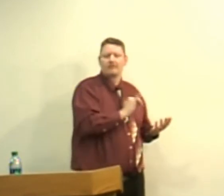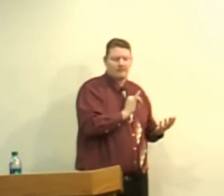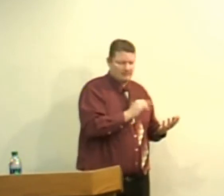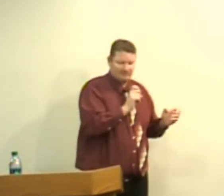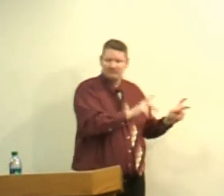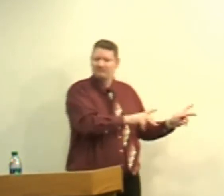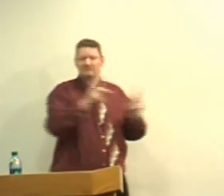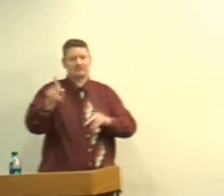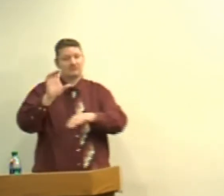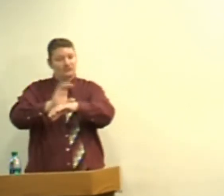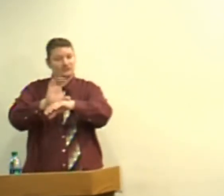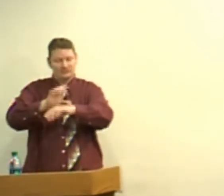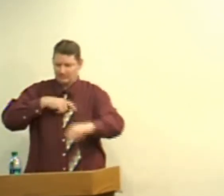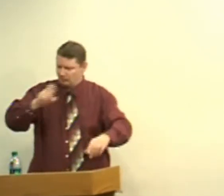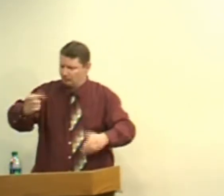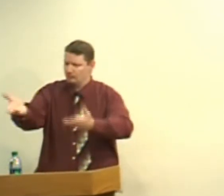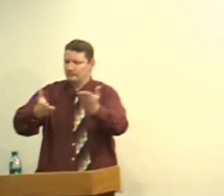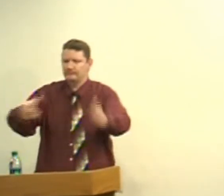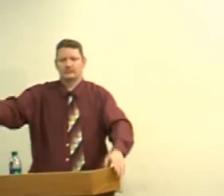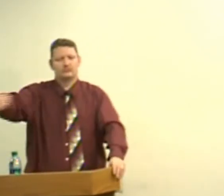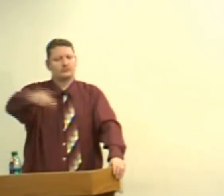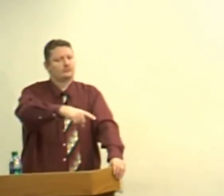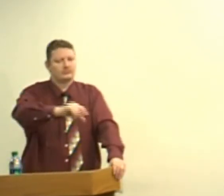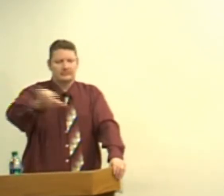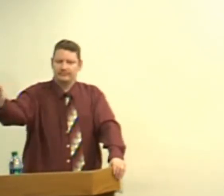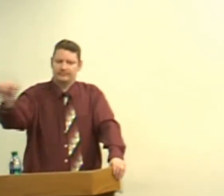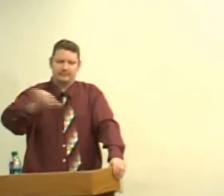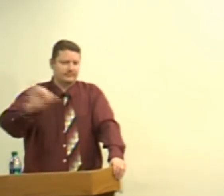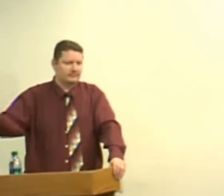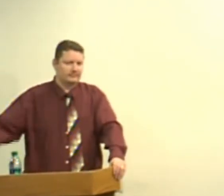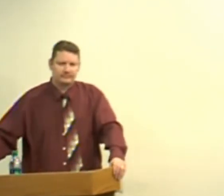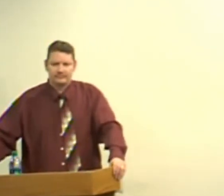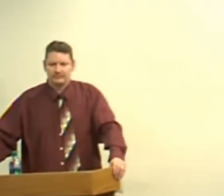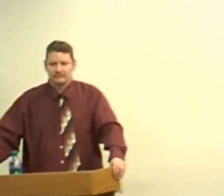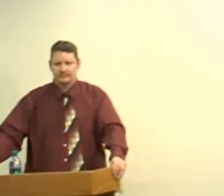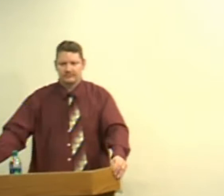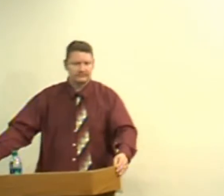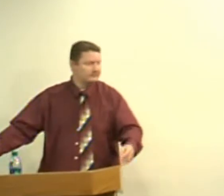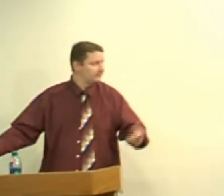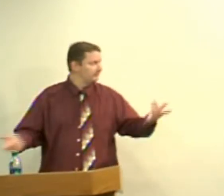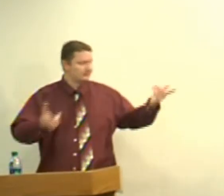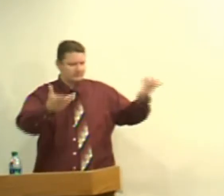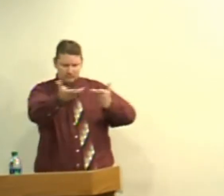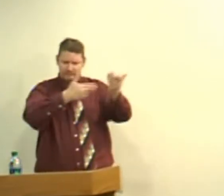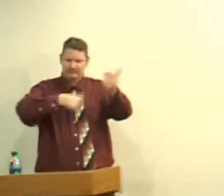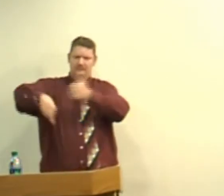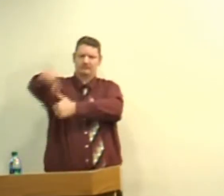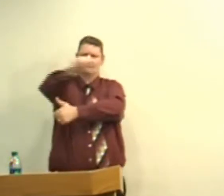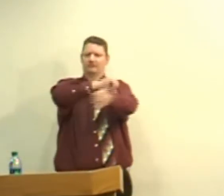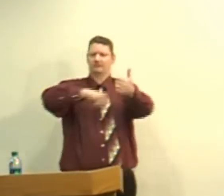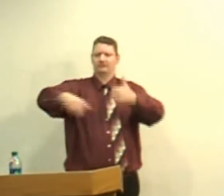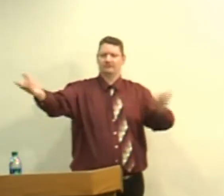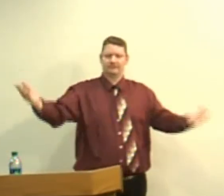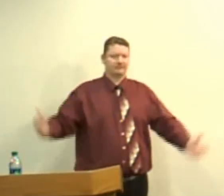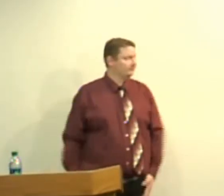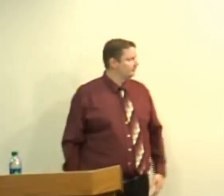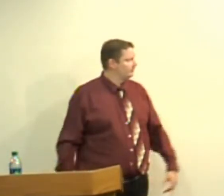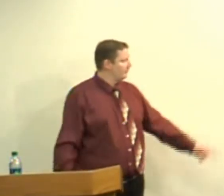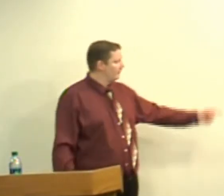marriage that you have, you know, you go to the people of the church, you can do the same thing. You can welcome them in. So this serving, this